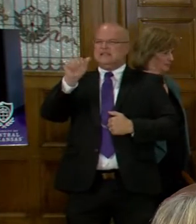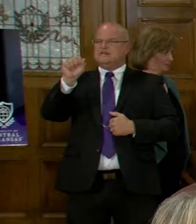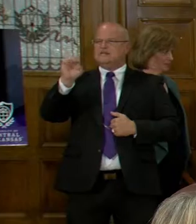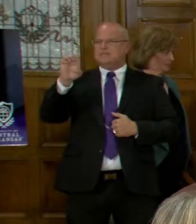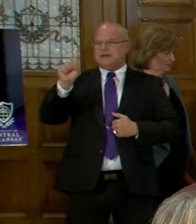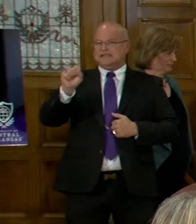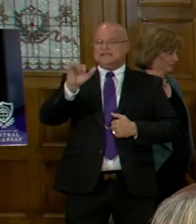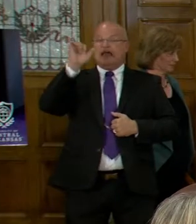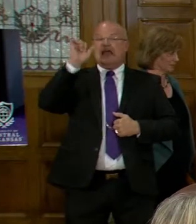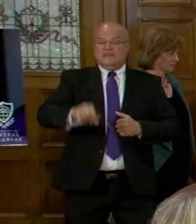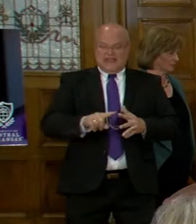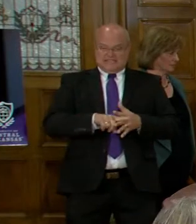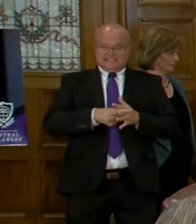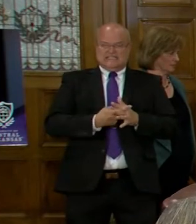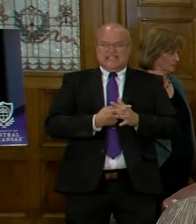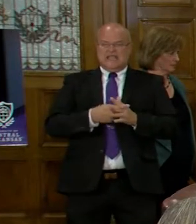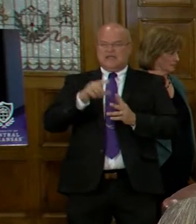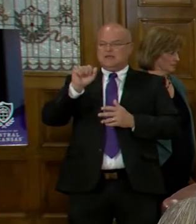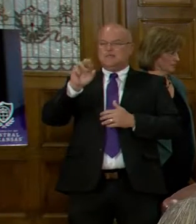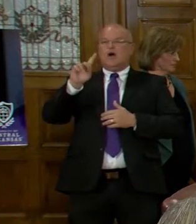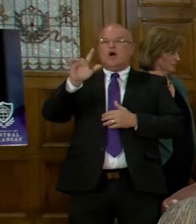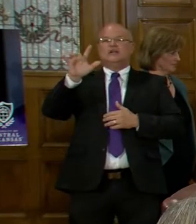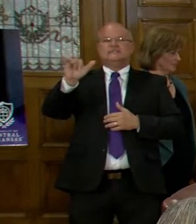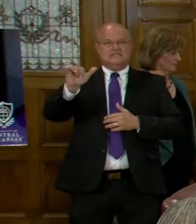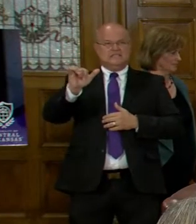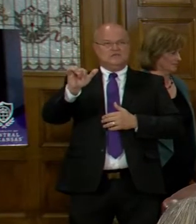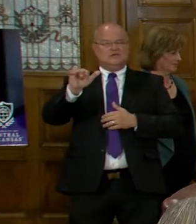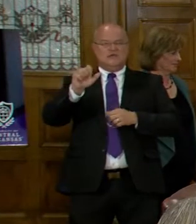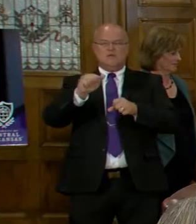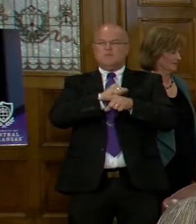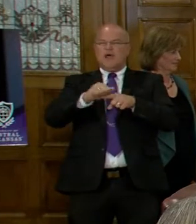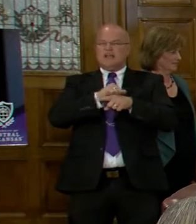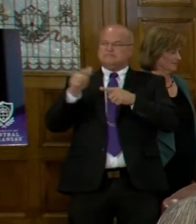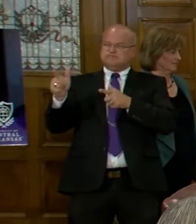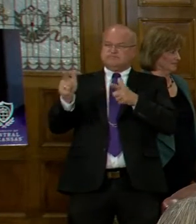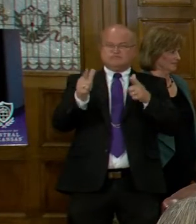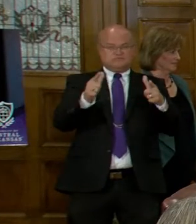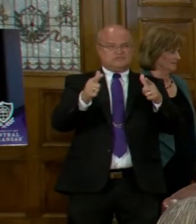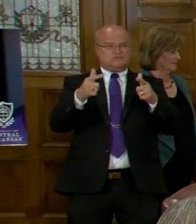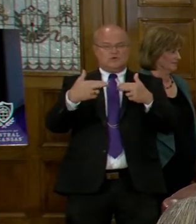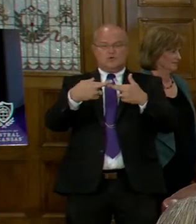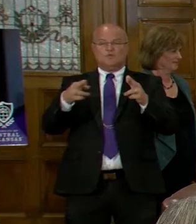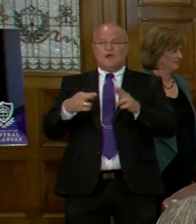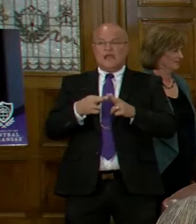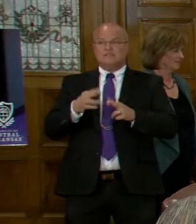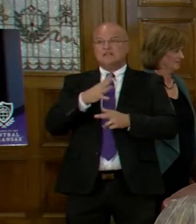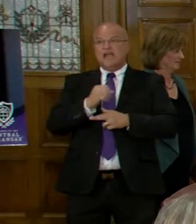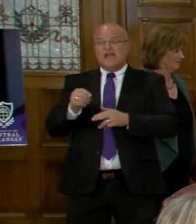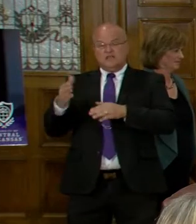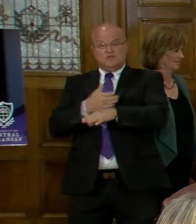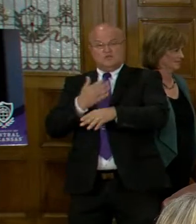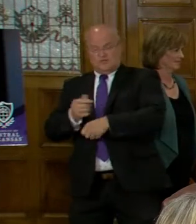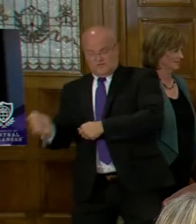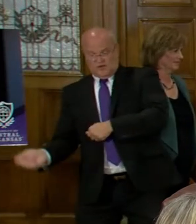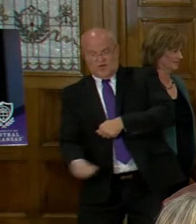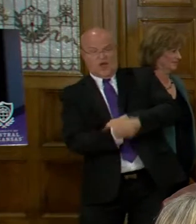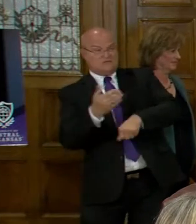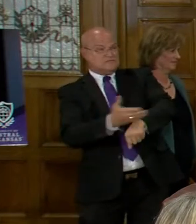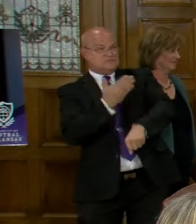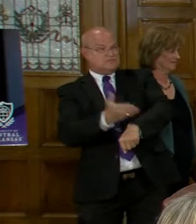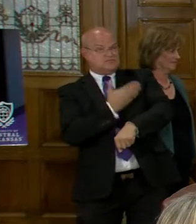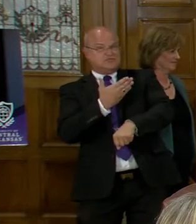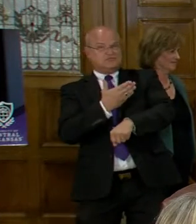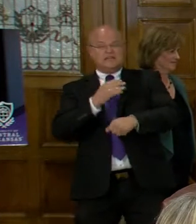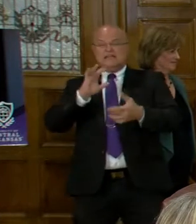the origin of the name. Artillery practice on a gunnery range, you improve your golf game on a driving range, and you develop